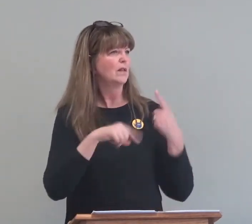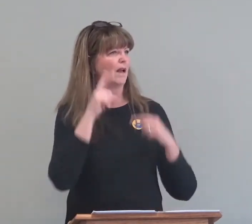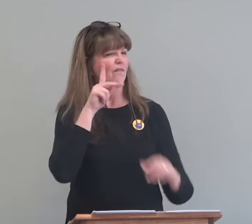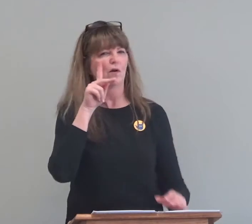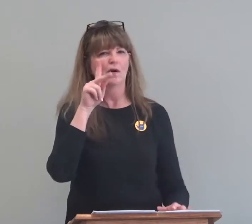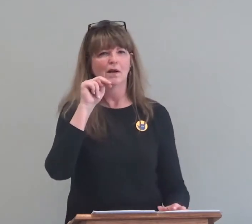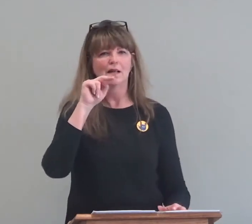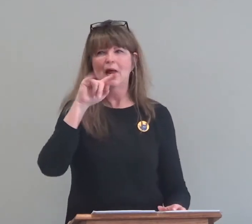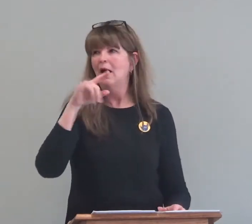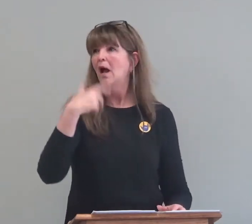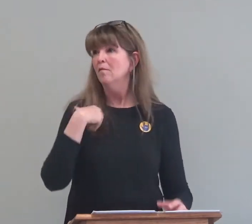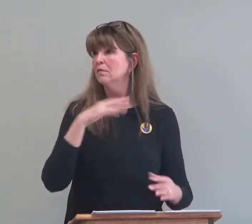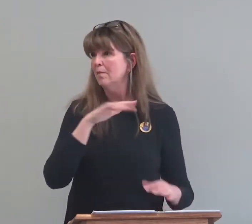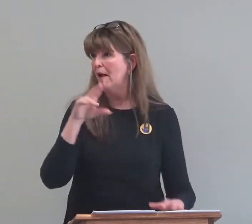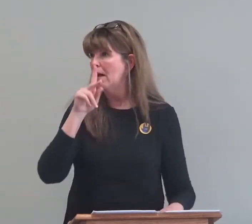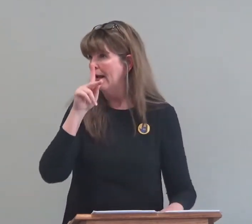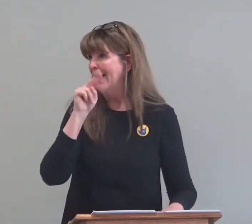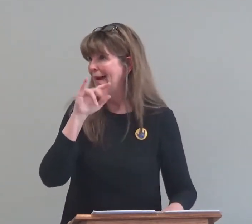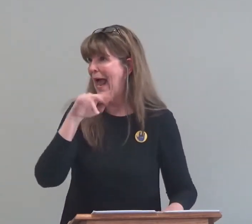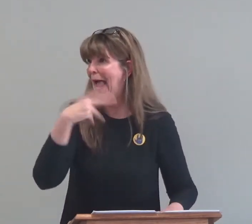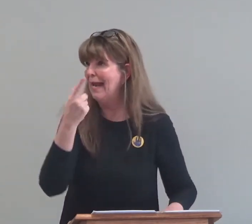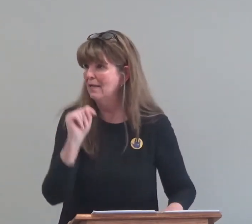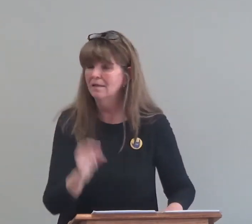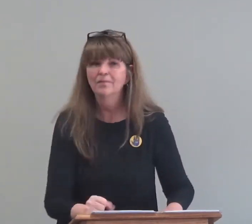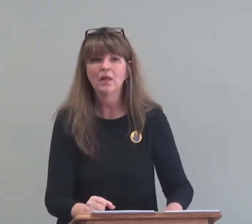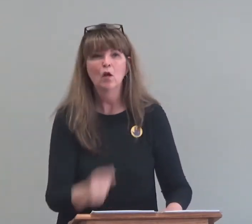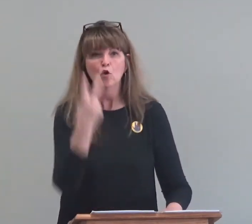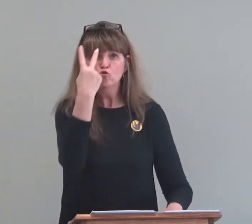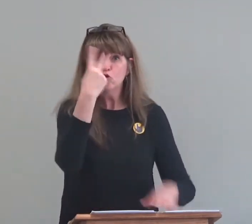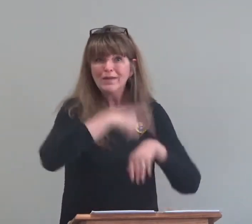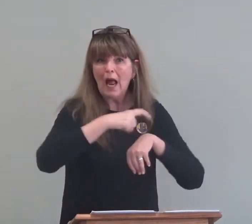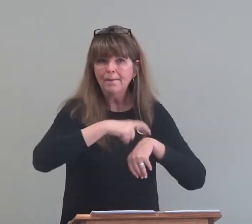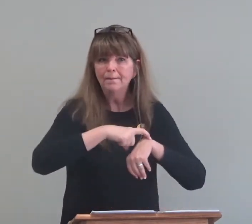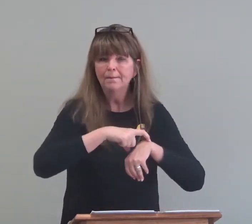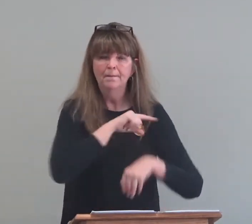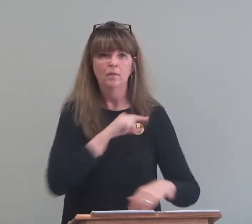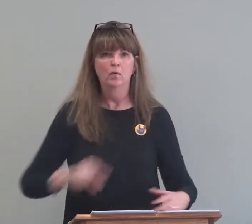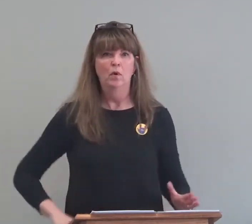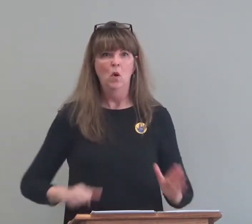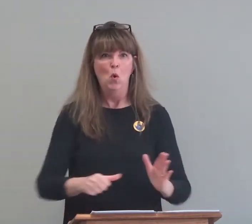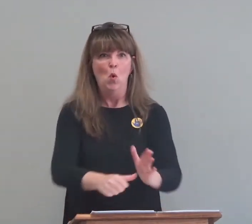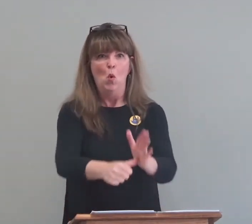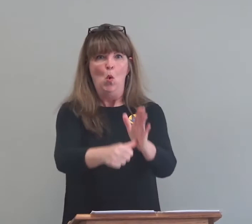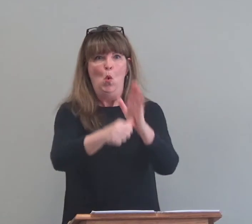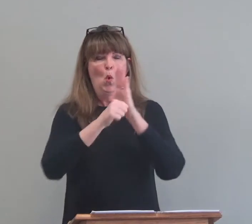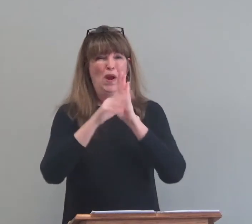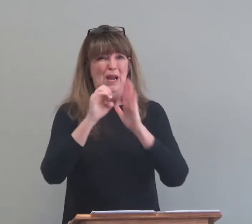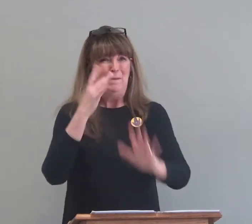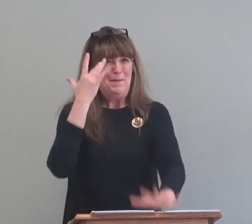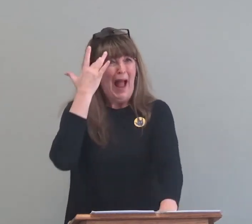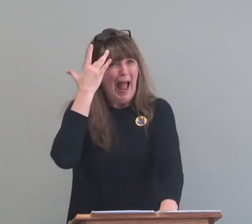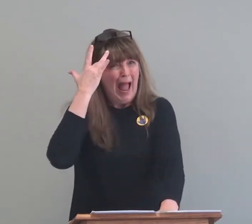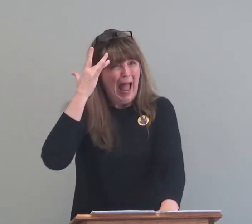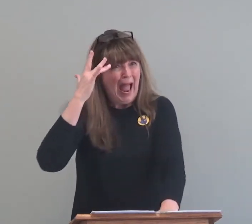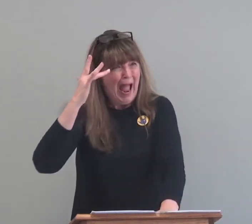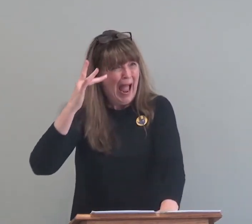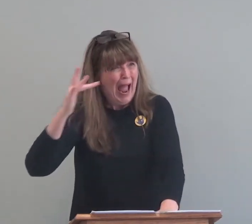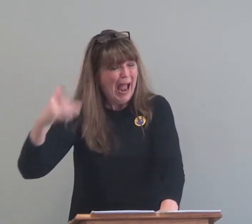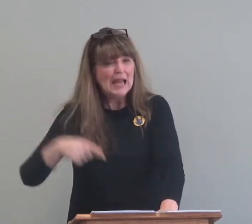I don't think we ever signed for knight, do we? I'm going to figure spell it. So he was knighted twice by the Queen. And this man